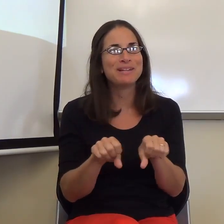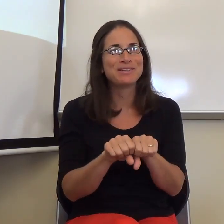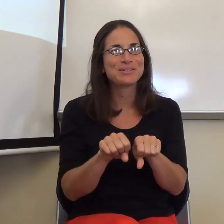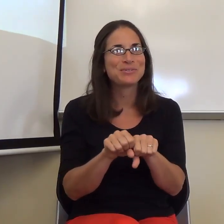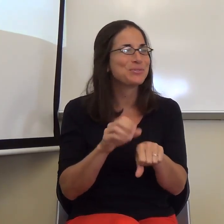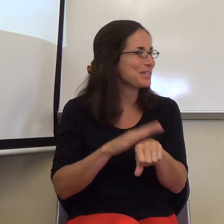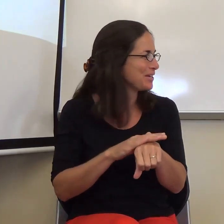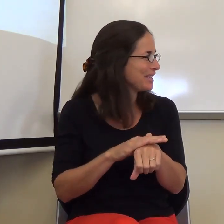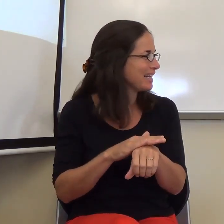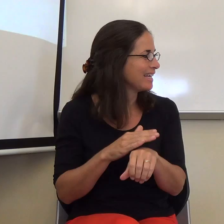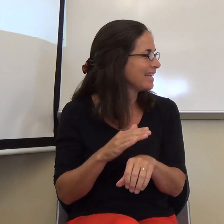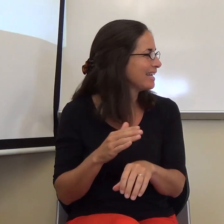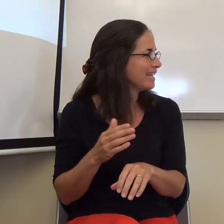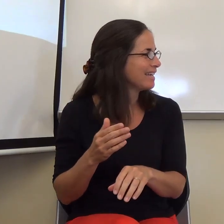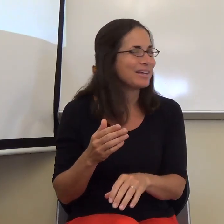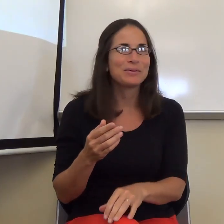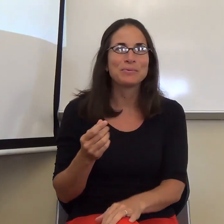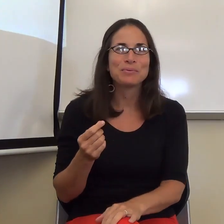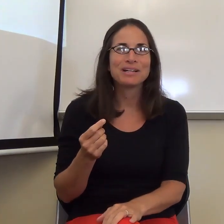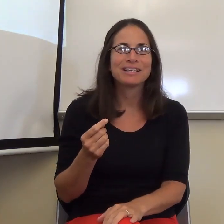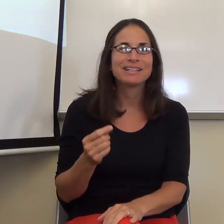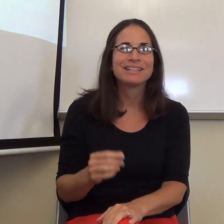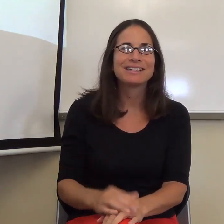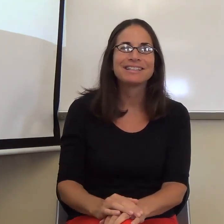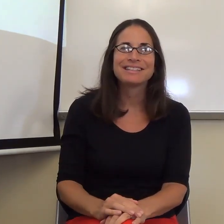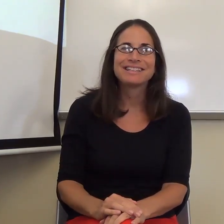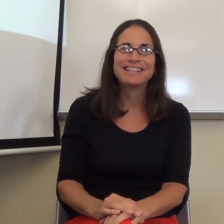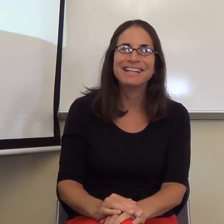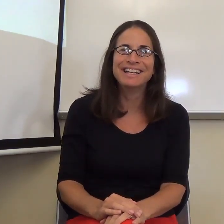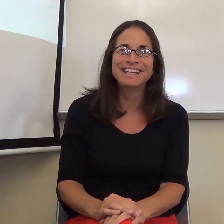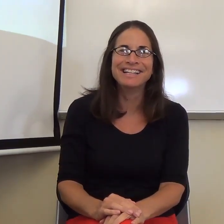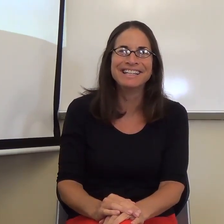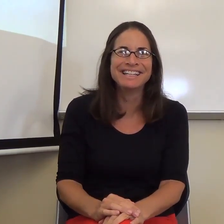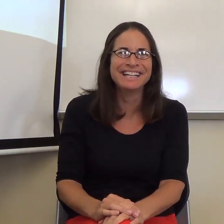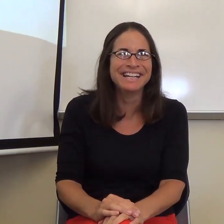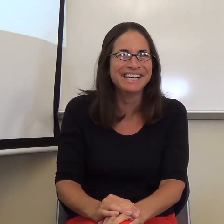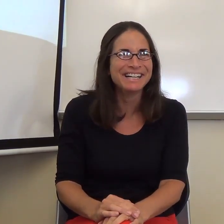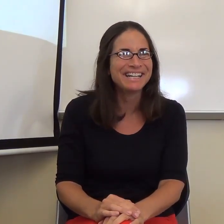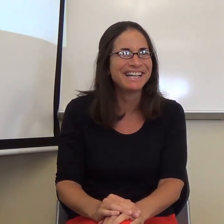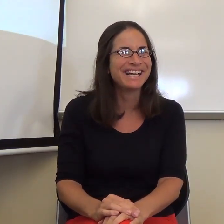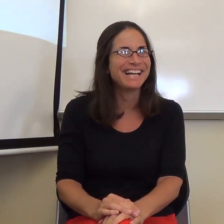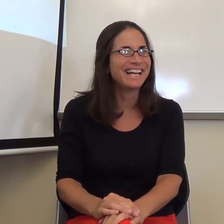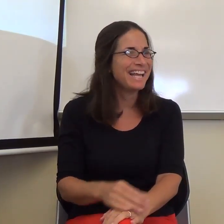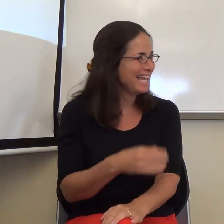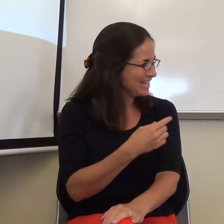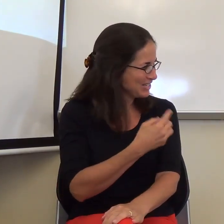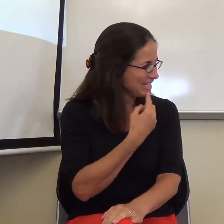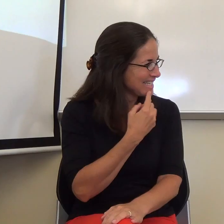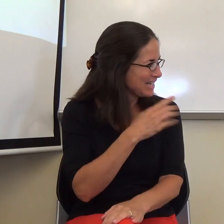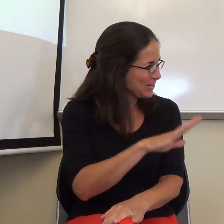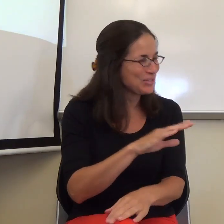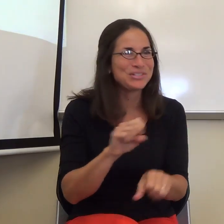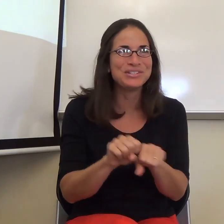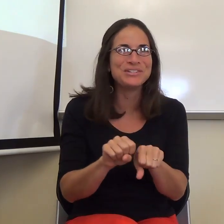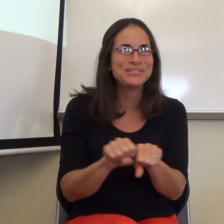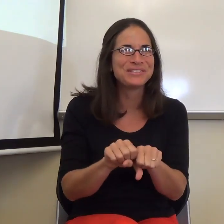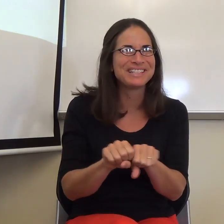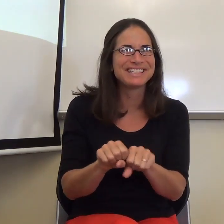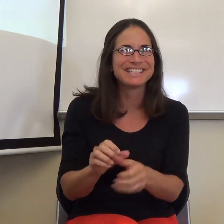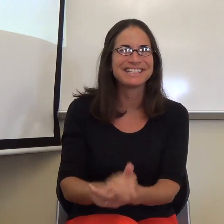I don't move coffee without my shoes. Okay, before we go to break, I'm going to give you a little handout. And